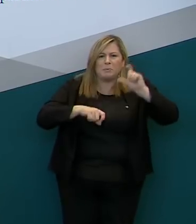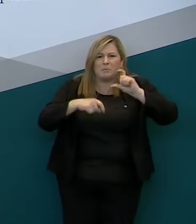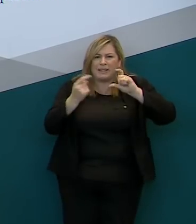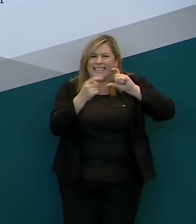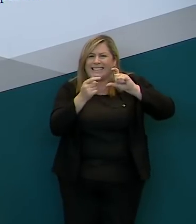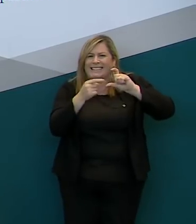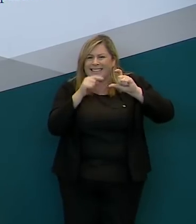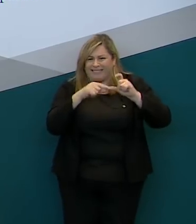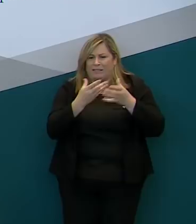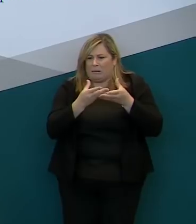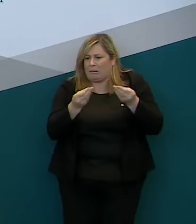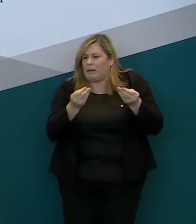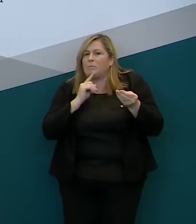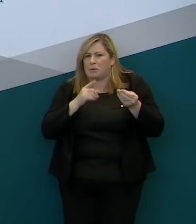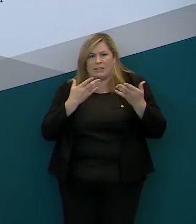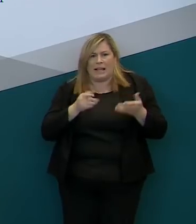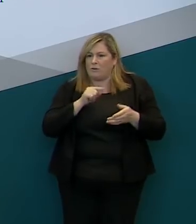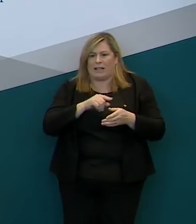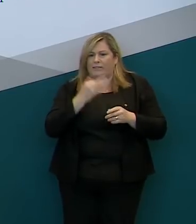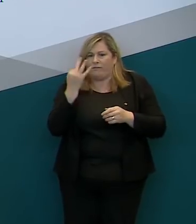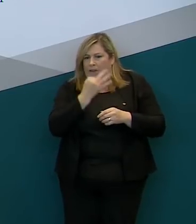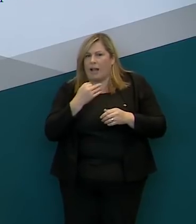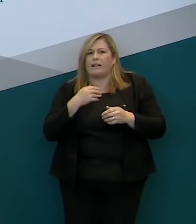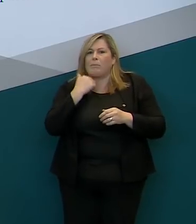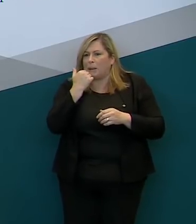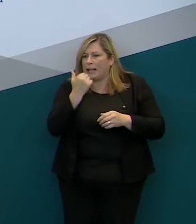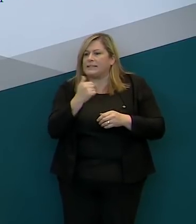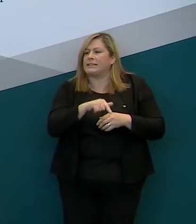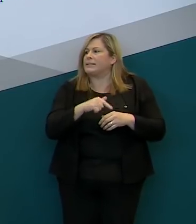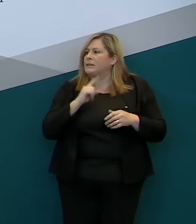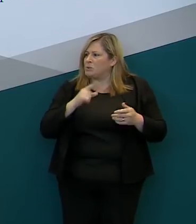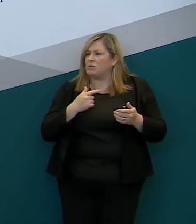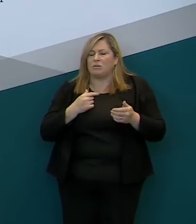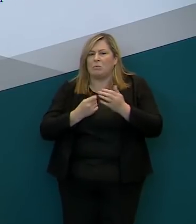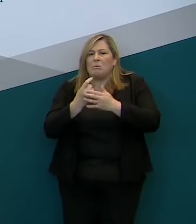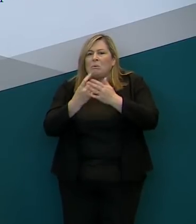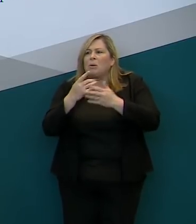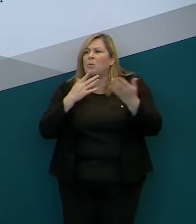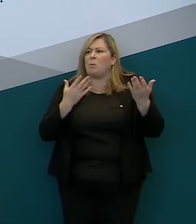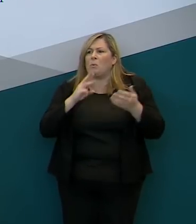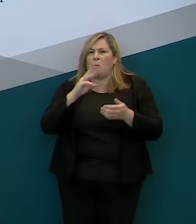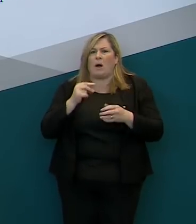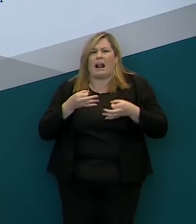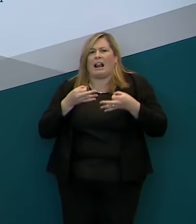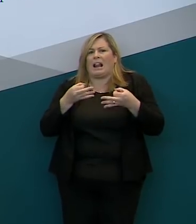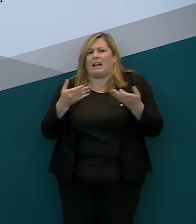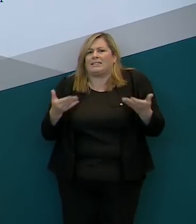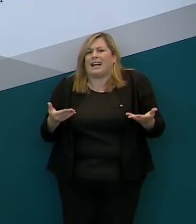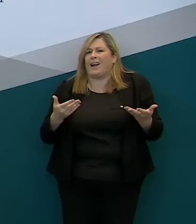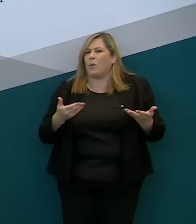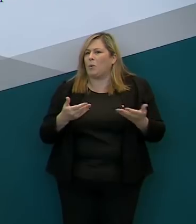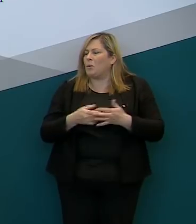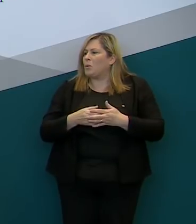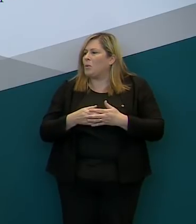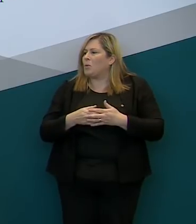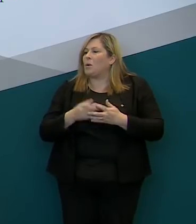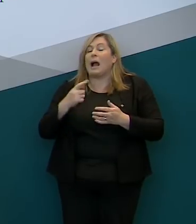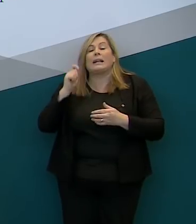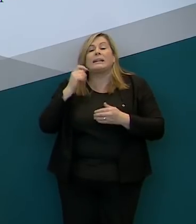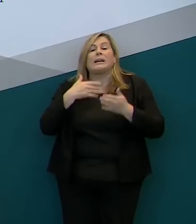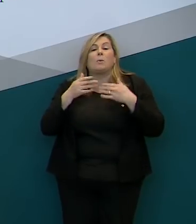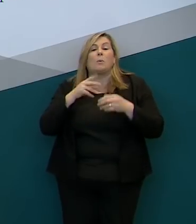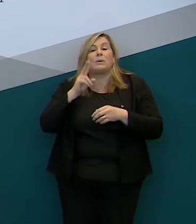no single fundamental issue at any one point. I think what we're seeing now is the effects